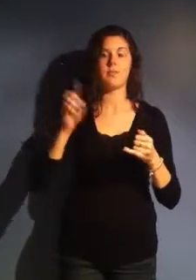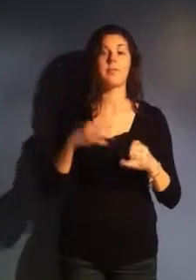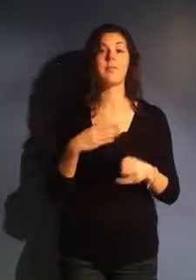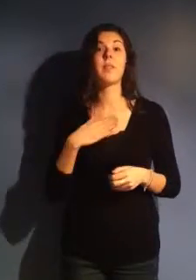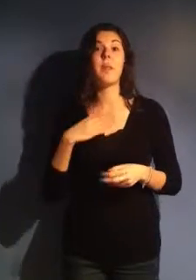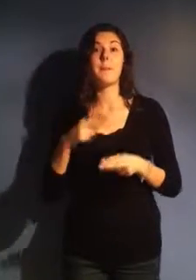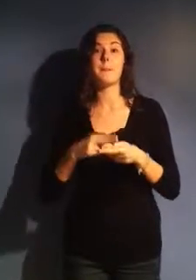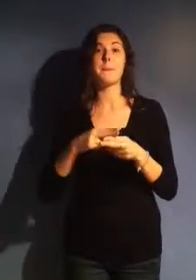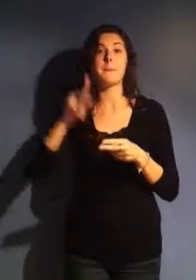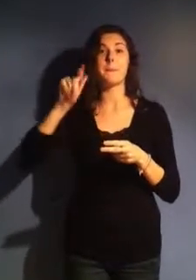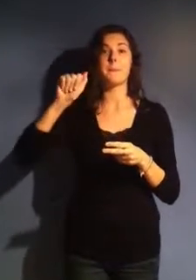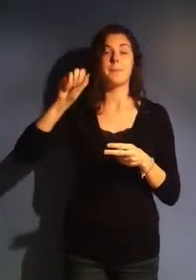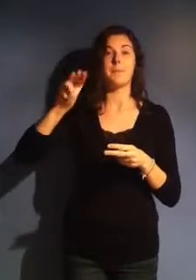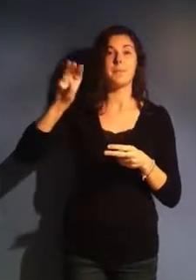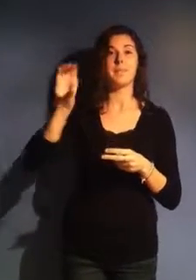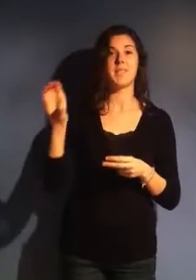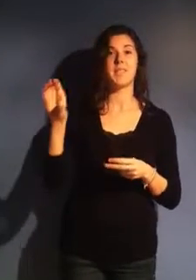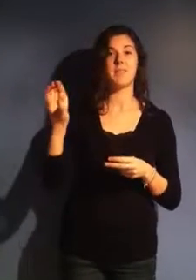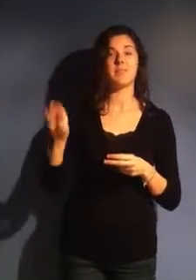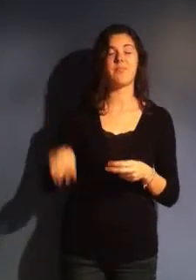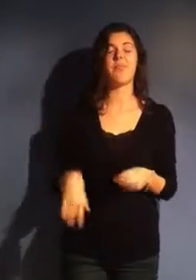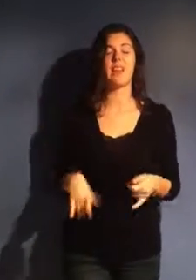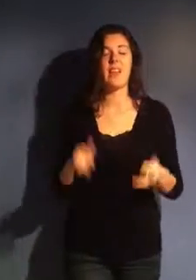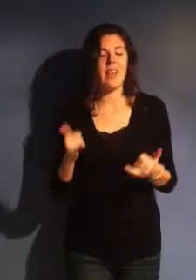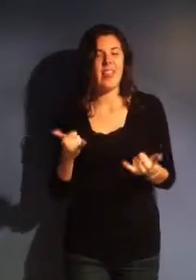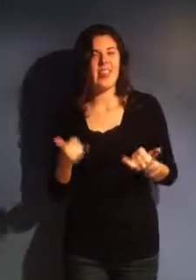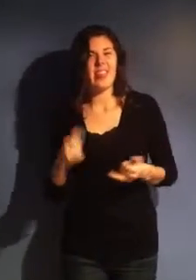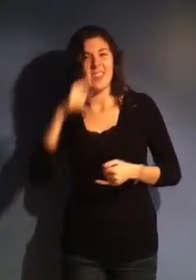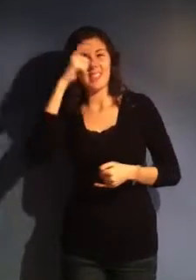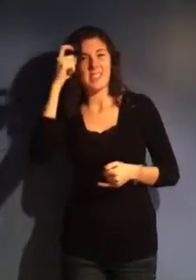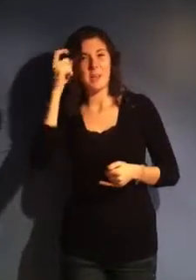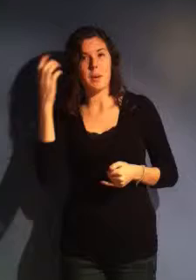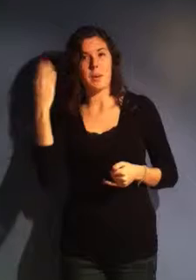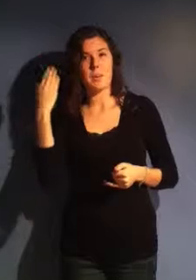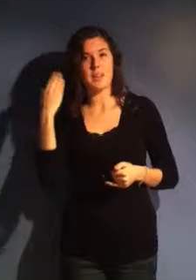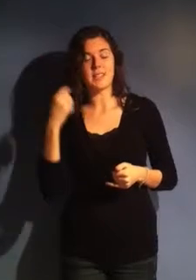is Pam Chrysosimo, and this summer I've been working at a lab at UCSD.